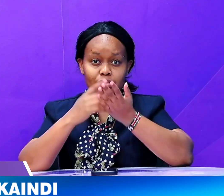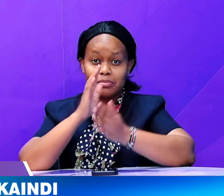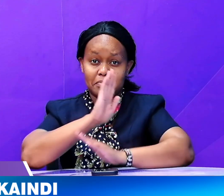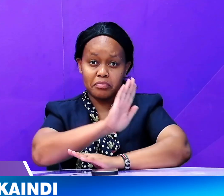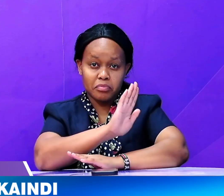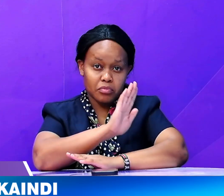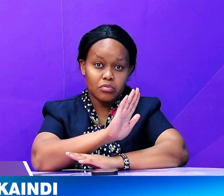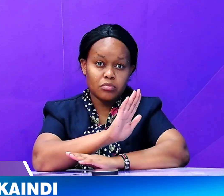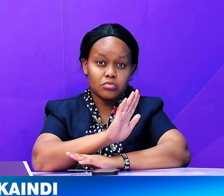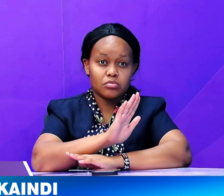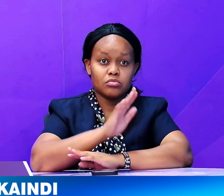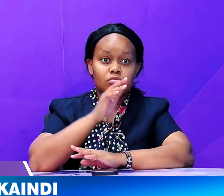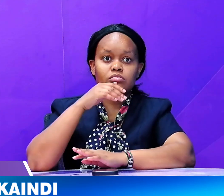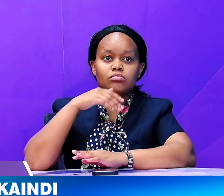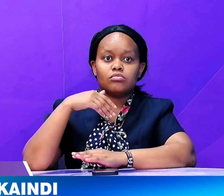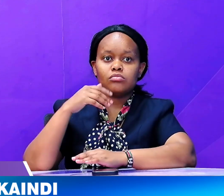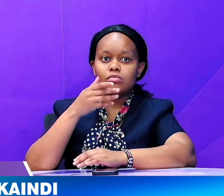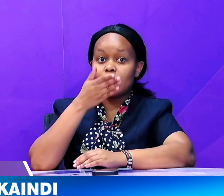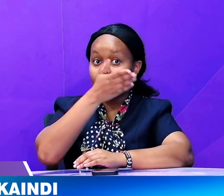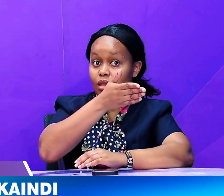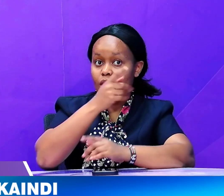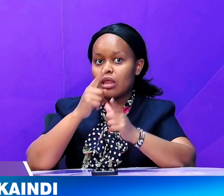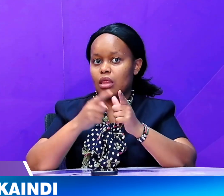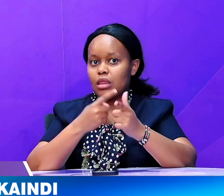available when needed.